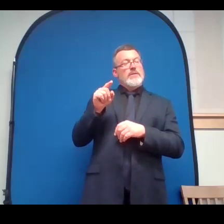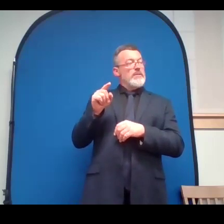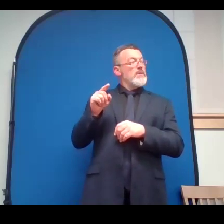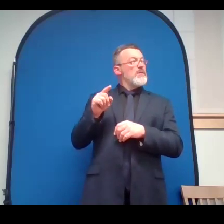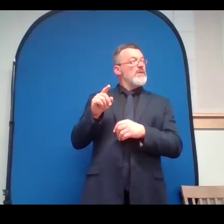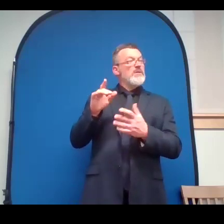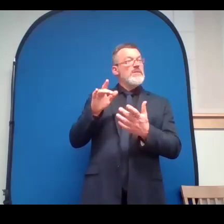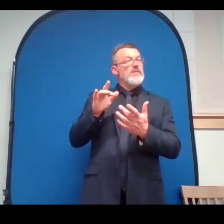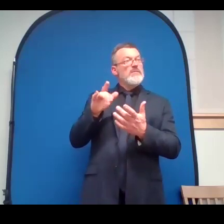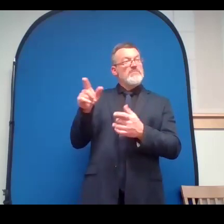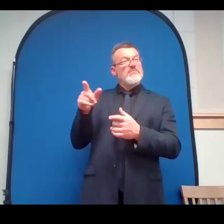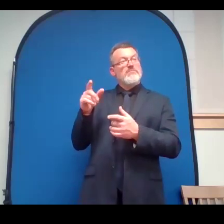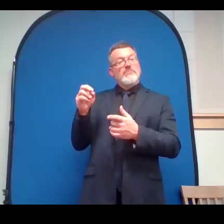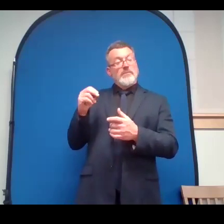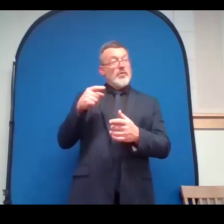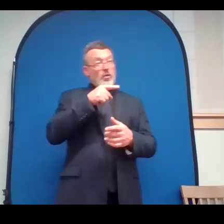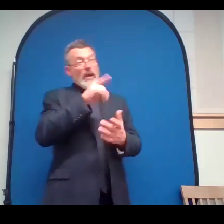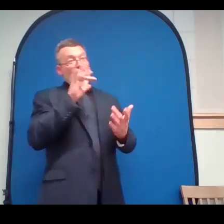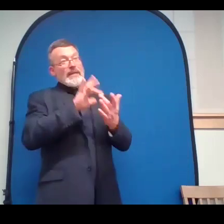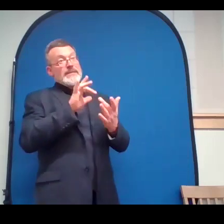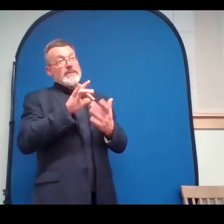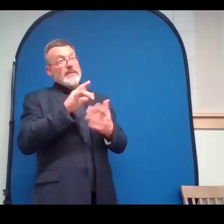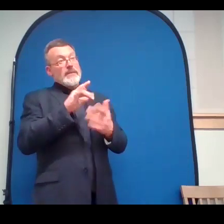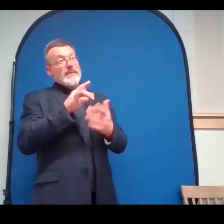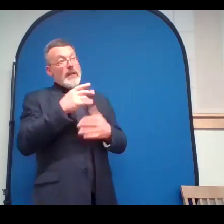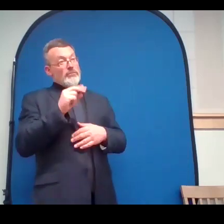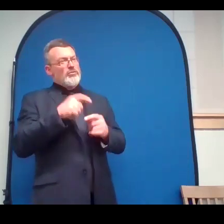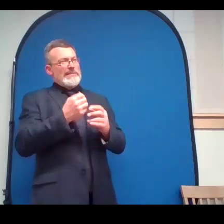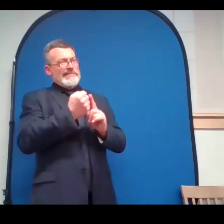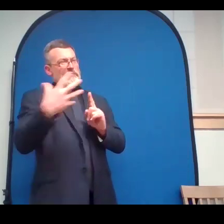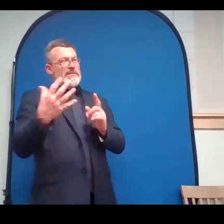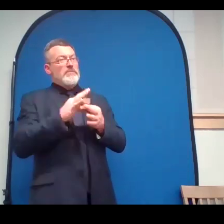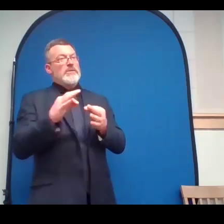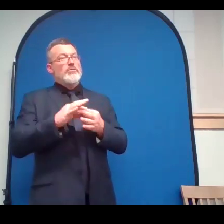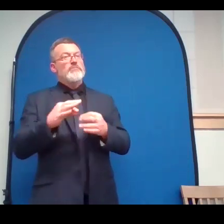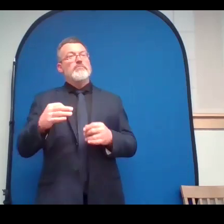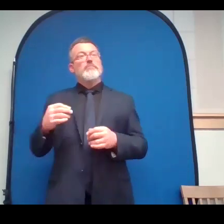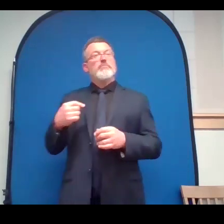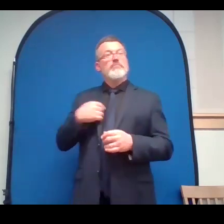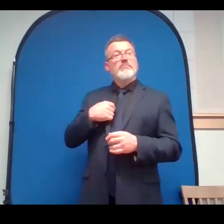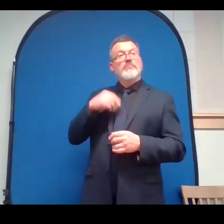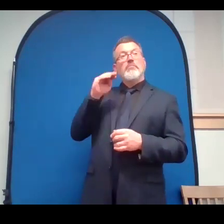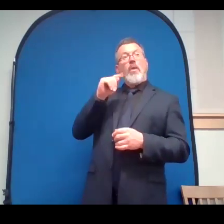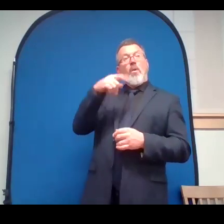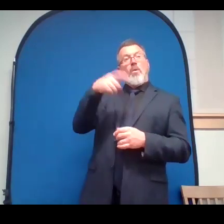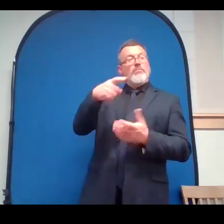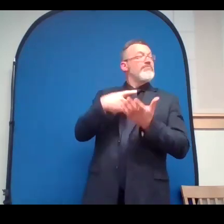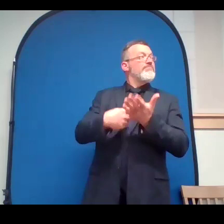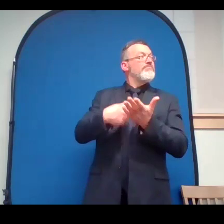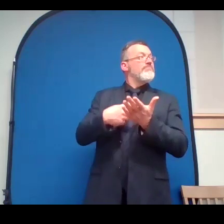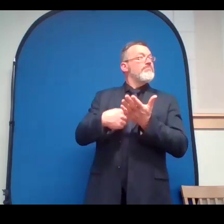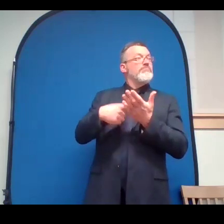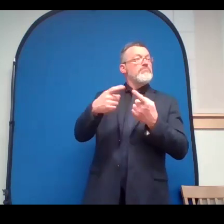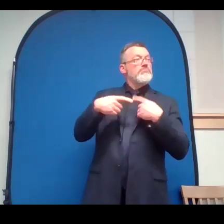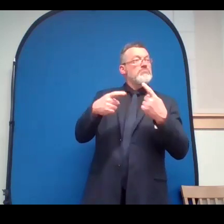message. And my conversation with First Sergeant Mote, he had attempted to get more information